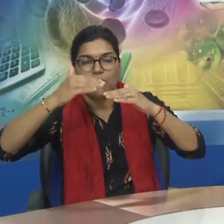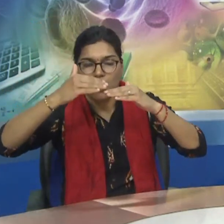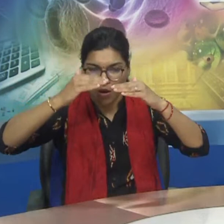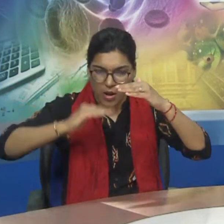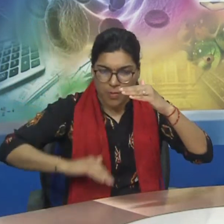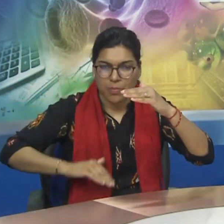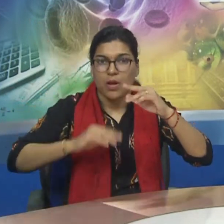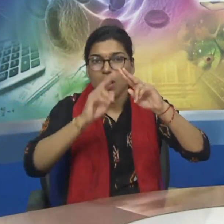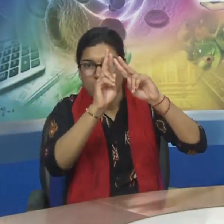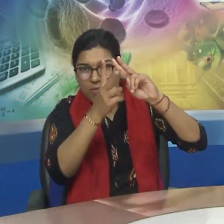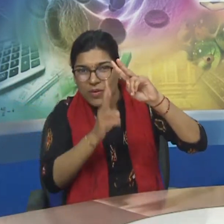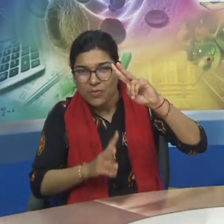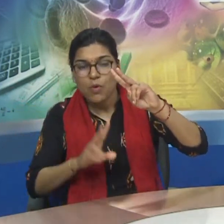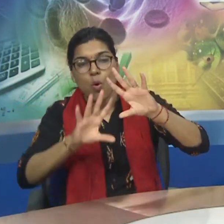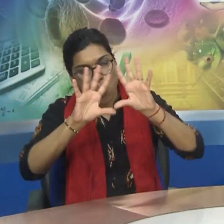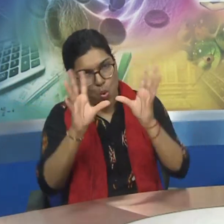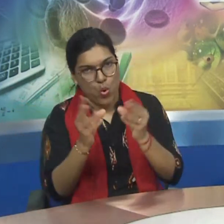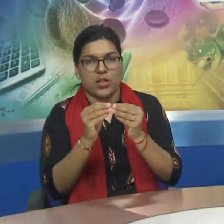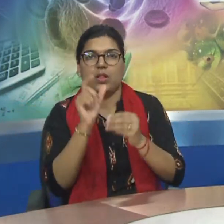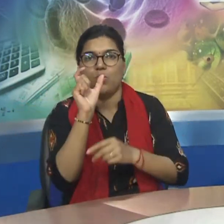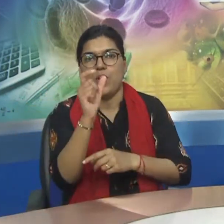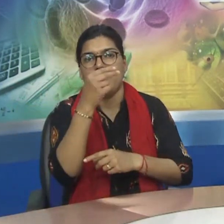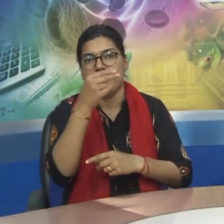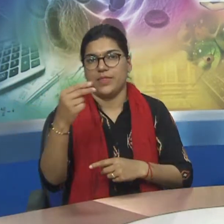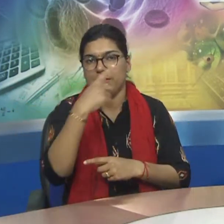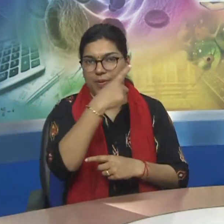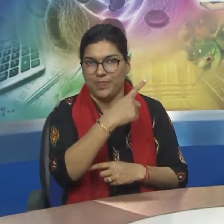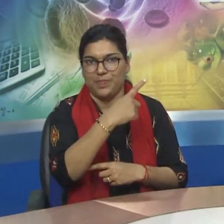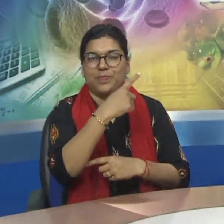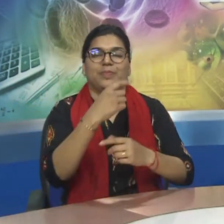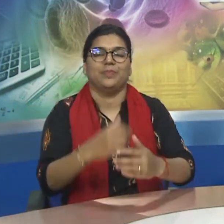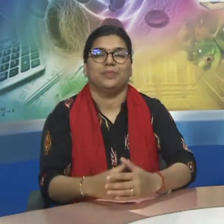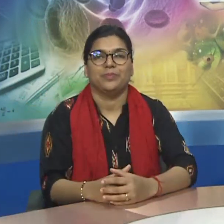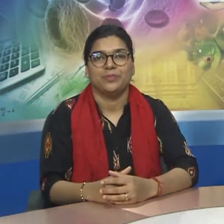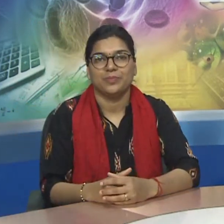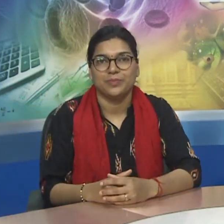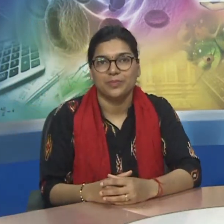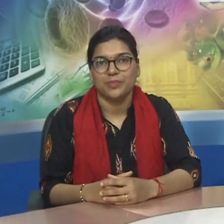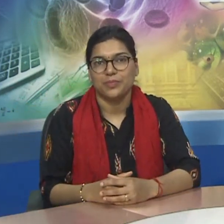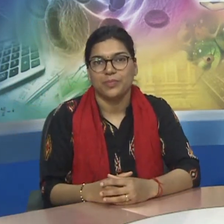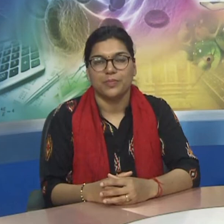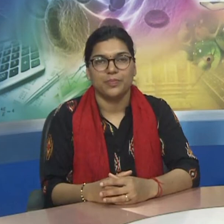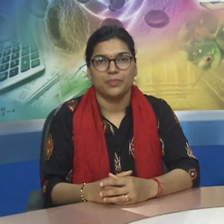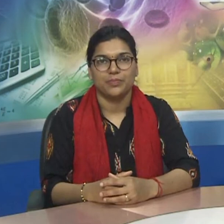In this, sum, average, count, maximum, minimum, all these options are available.